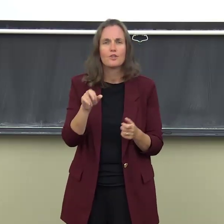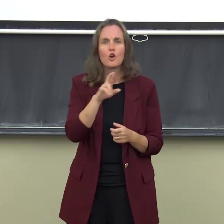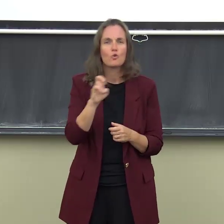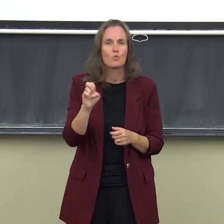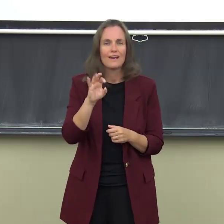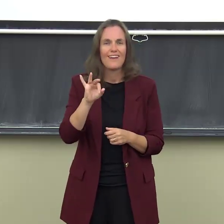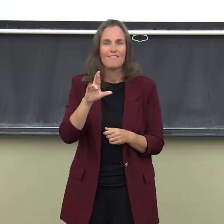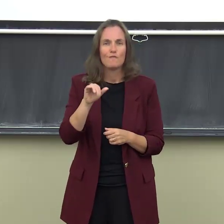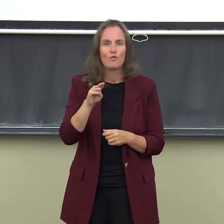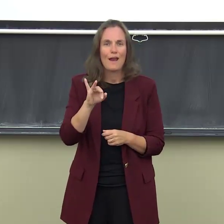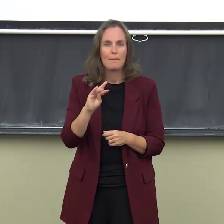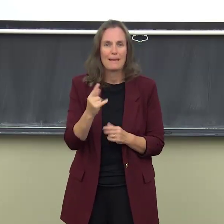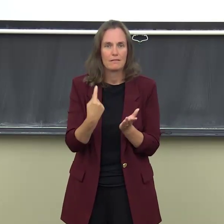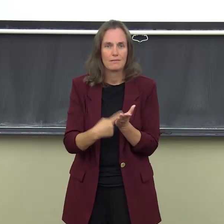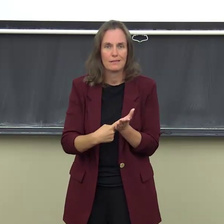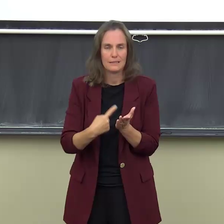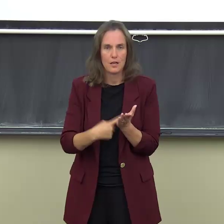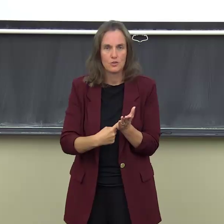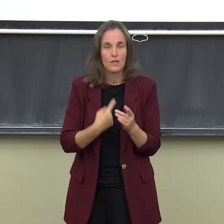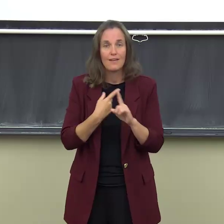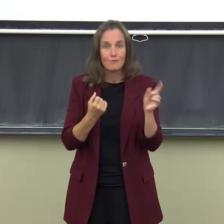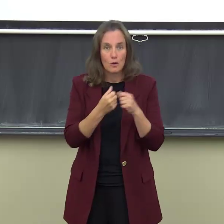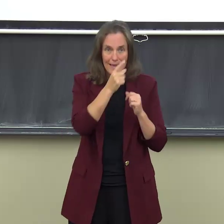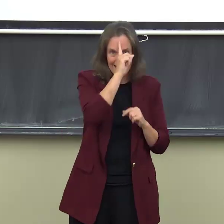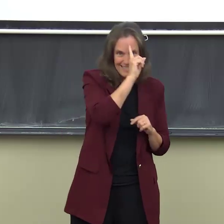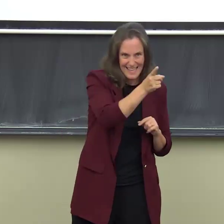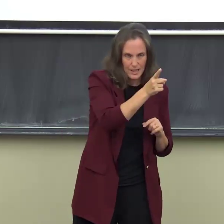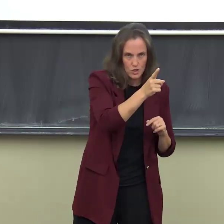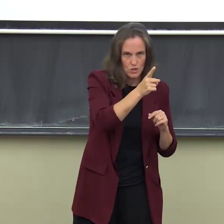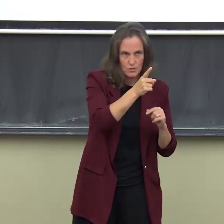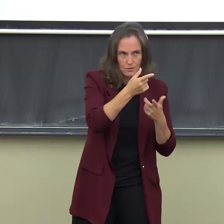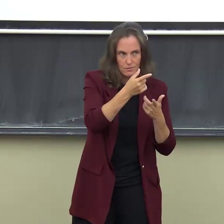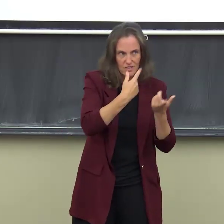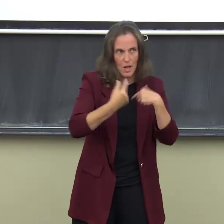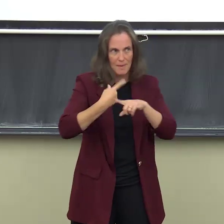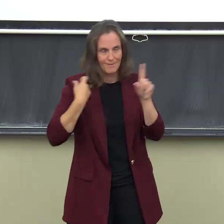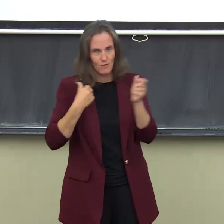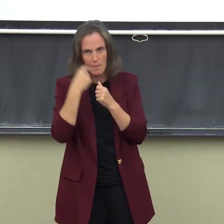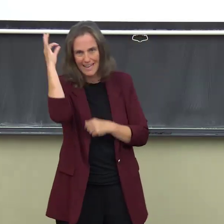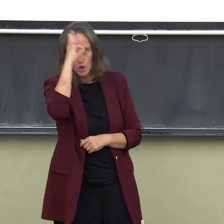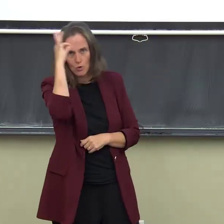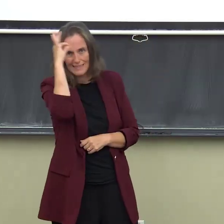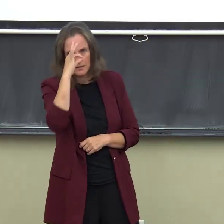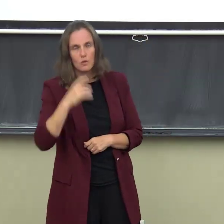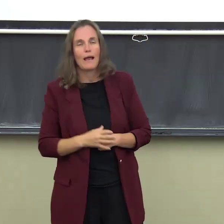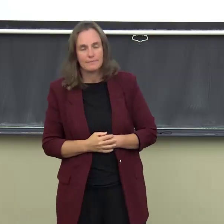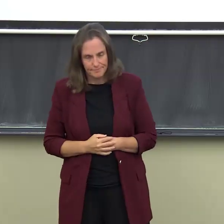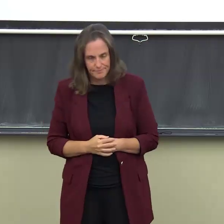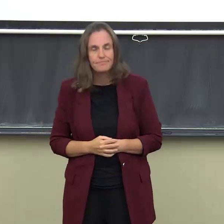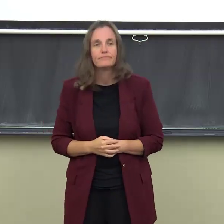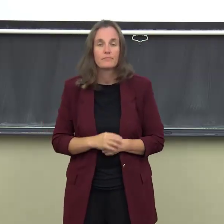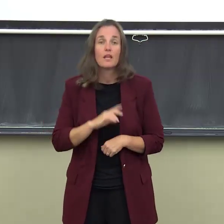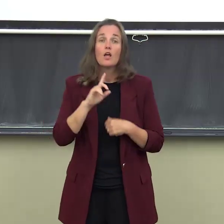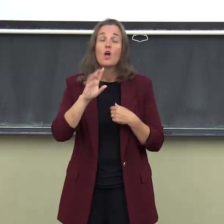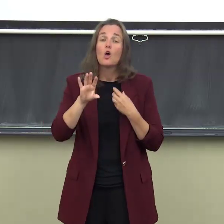that we have about it from intelligence to ignorance. I think that's a great point that you're making. When we think